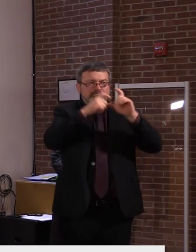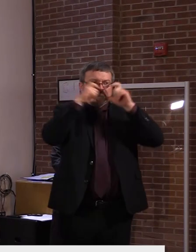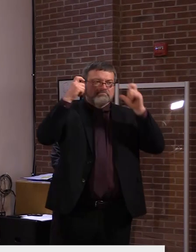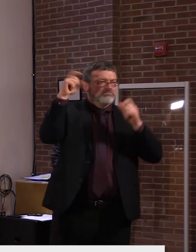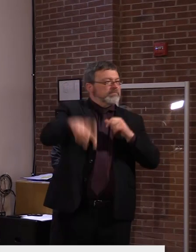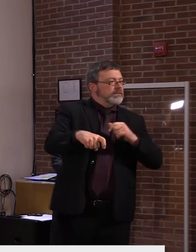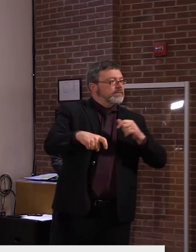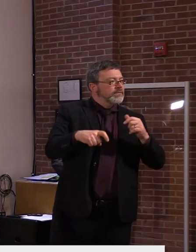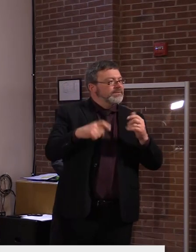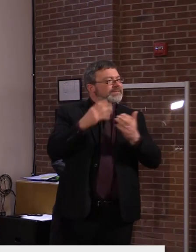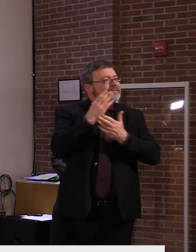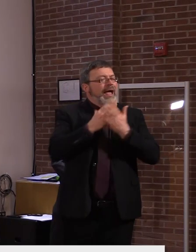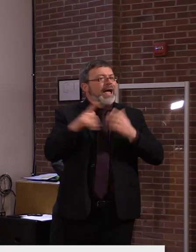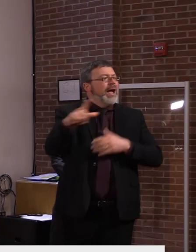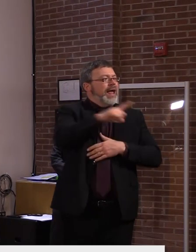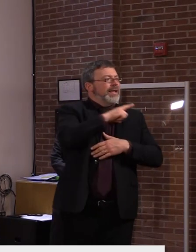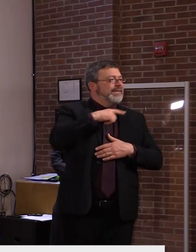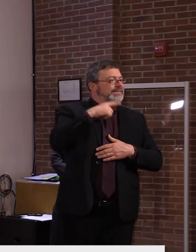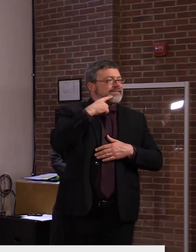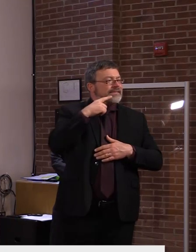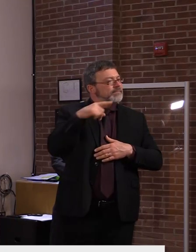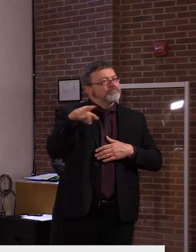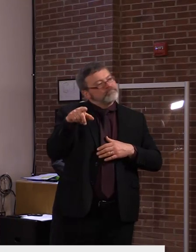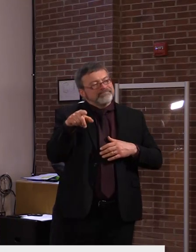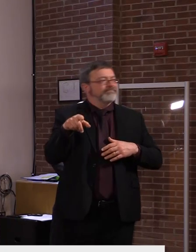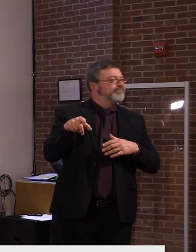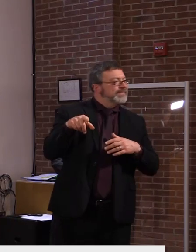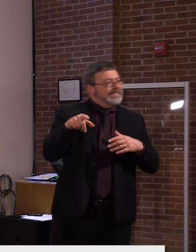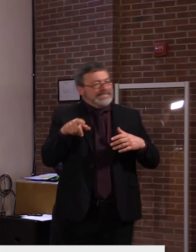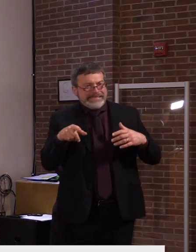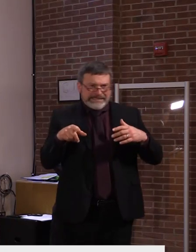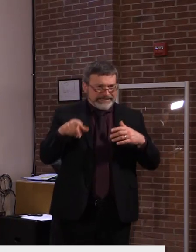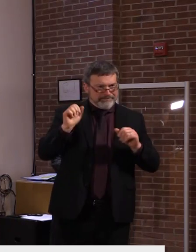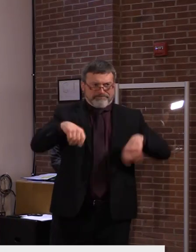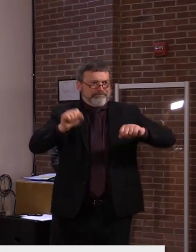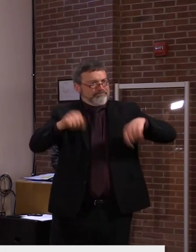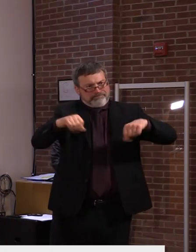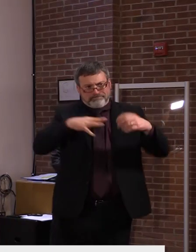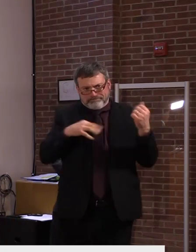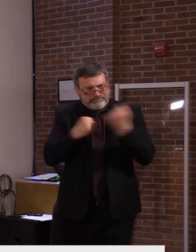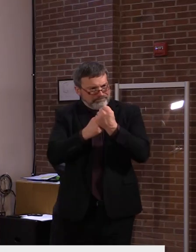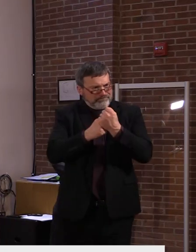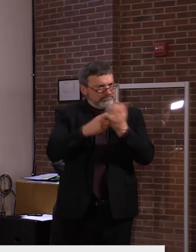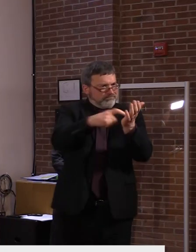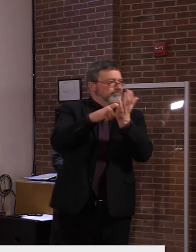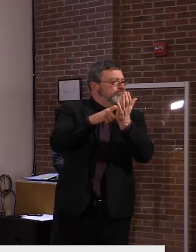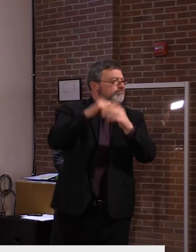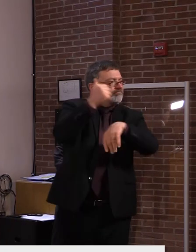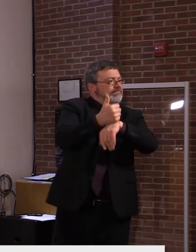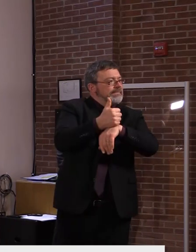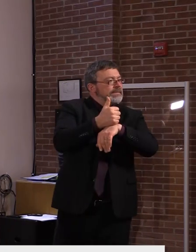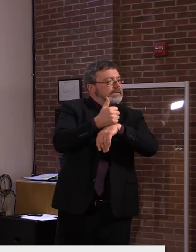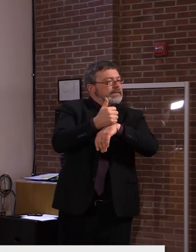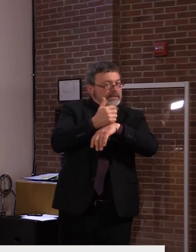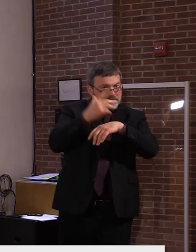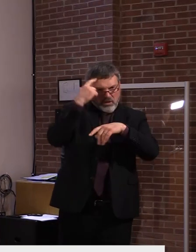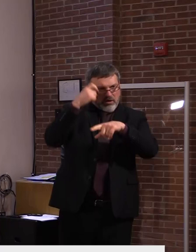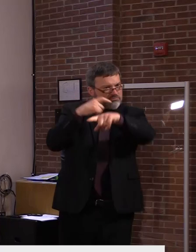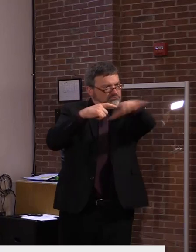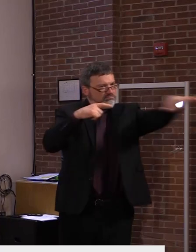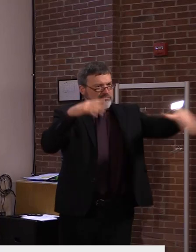the Vermont League of Cities and Towns pushed on that claim that their members wanted it. And I know you mentioned the league